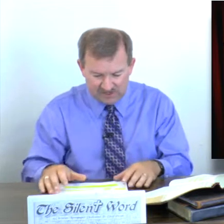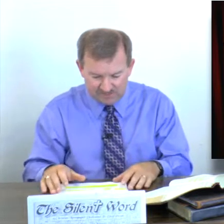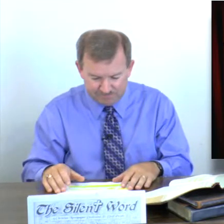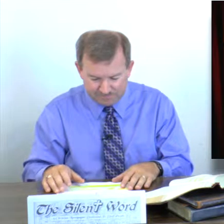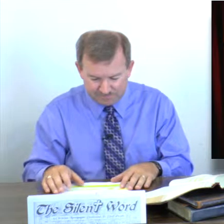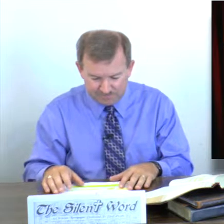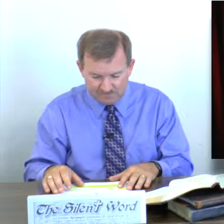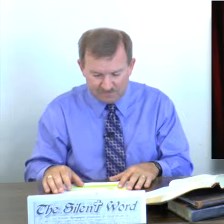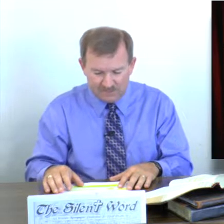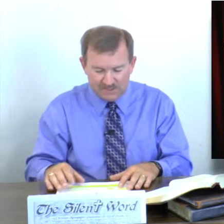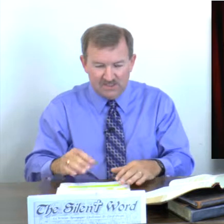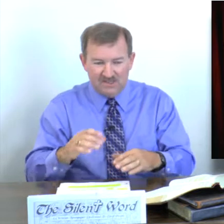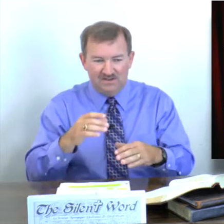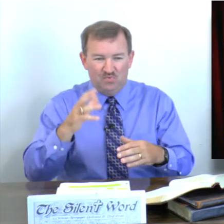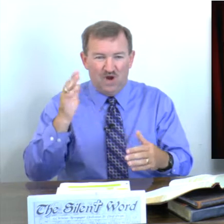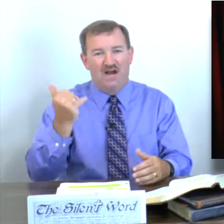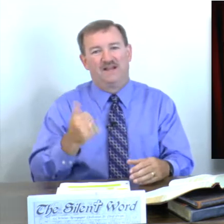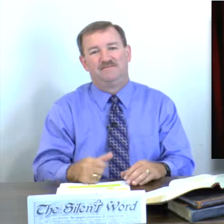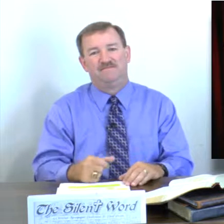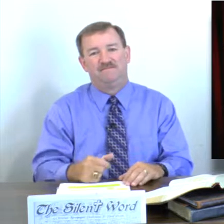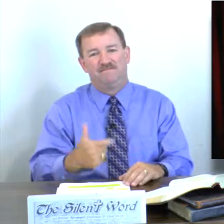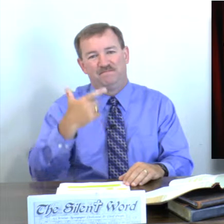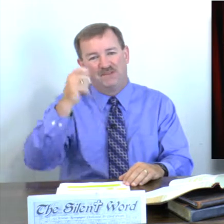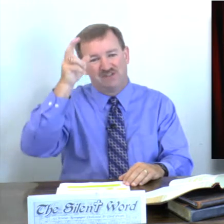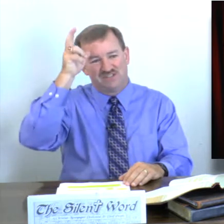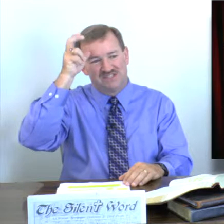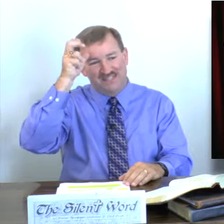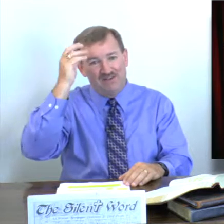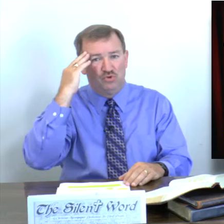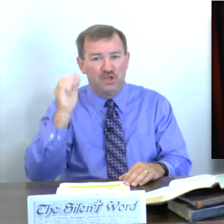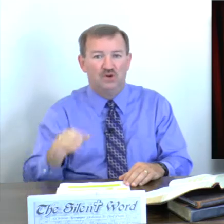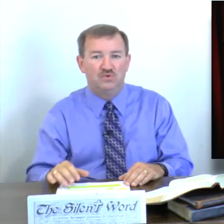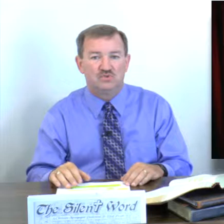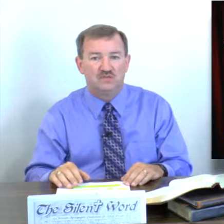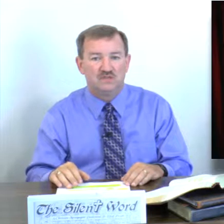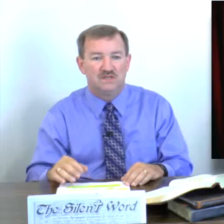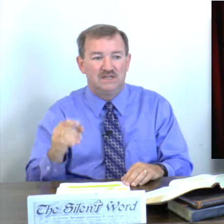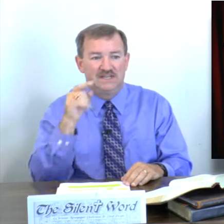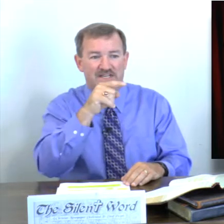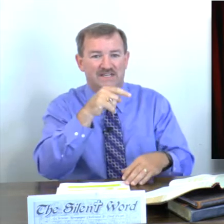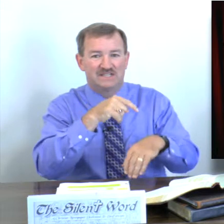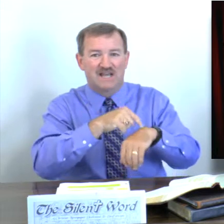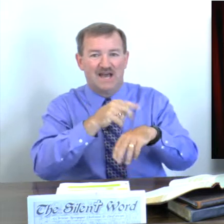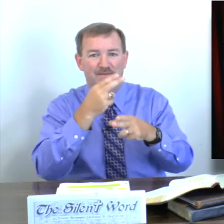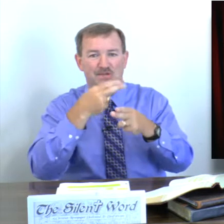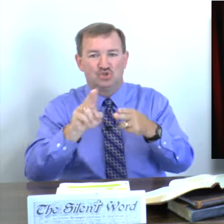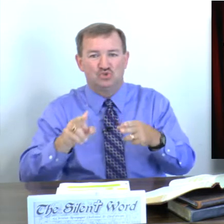intensified. Why? Because the devil knows his time is